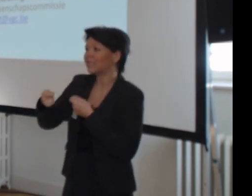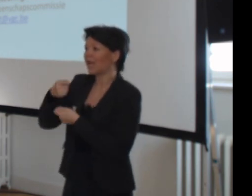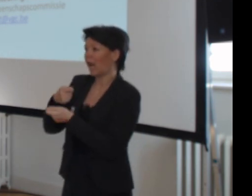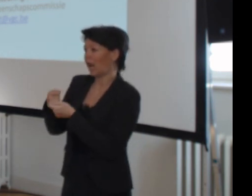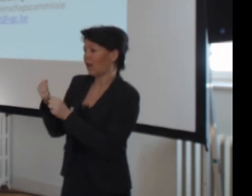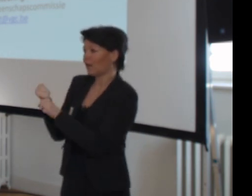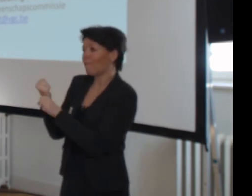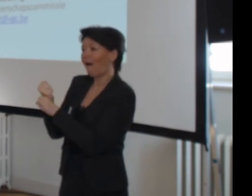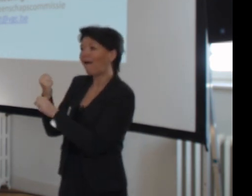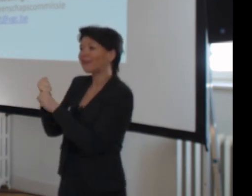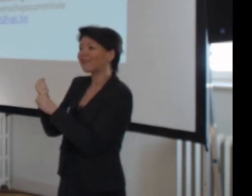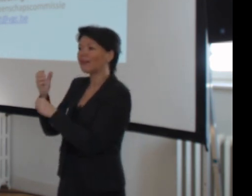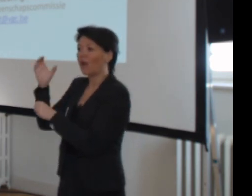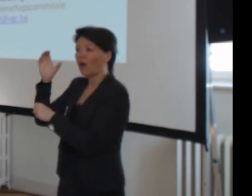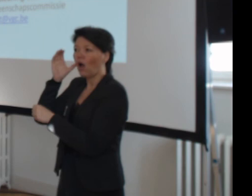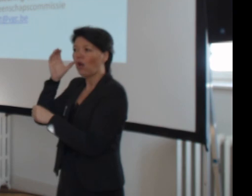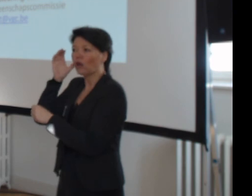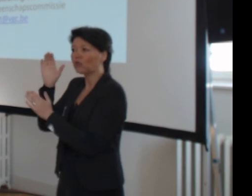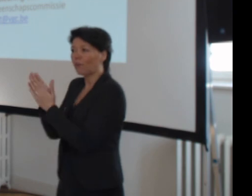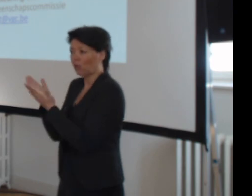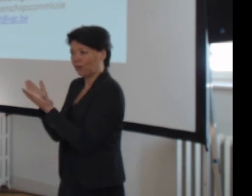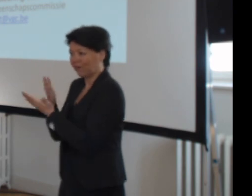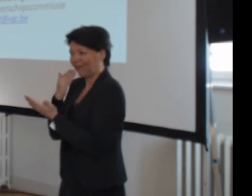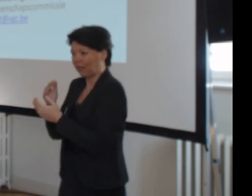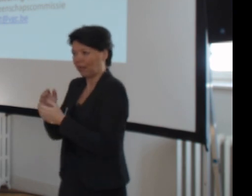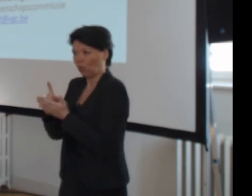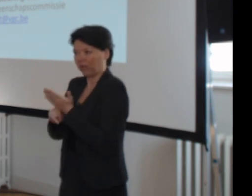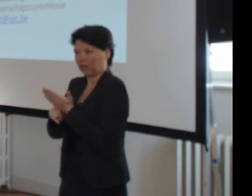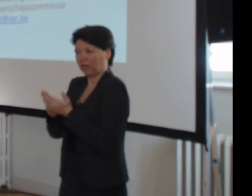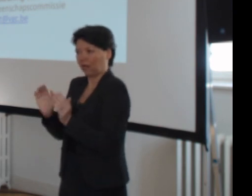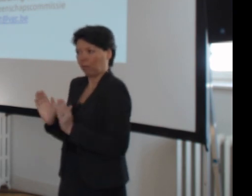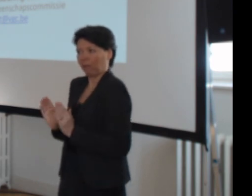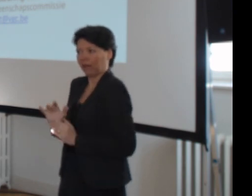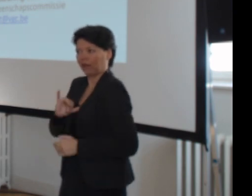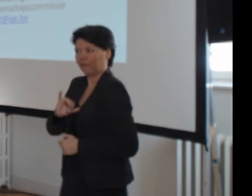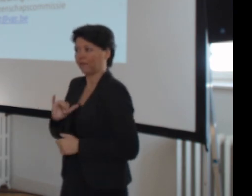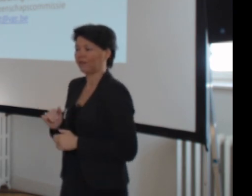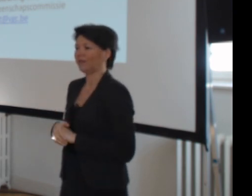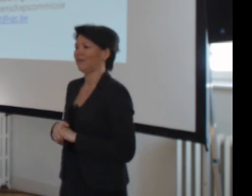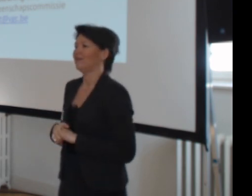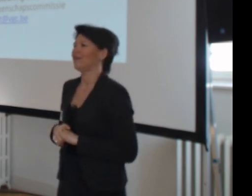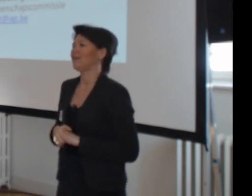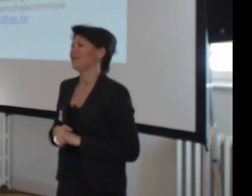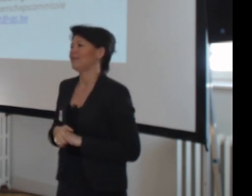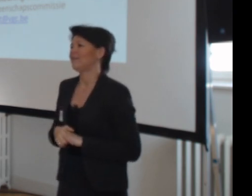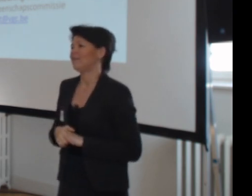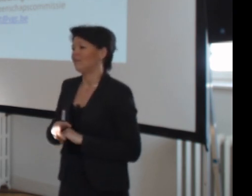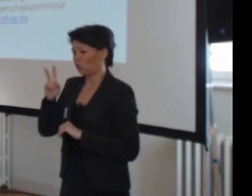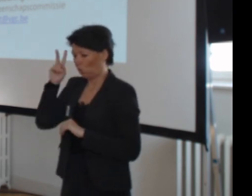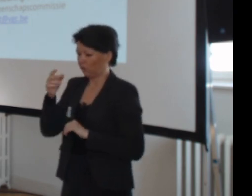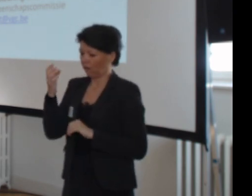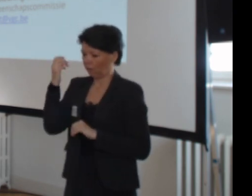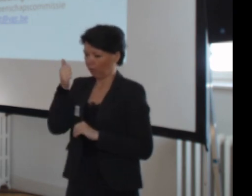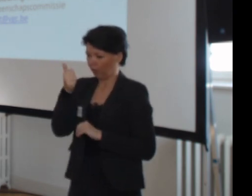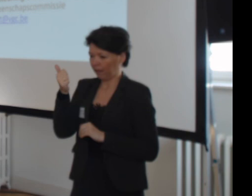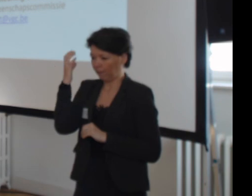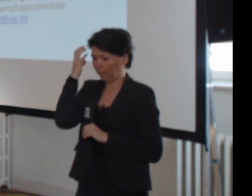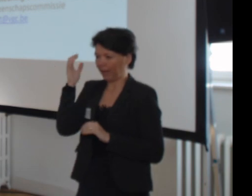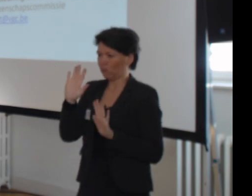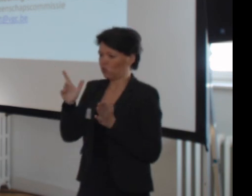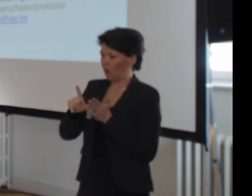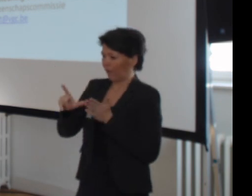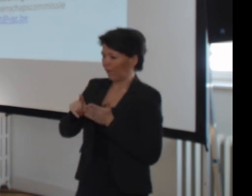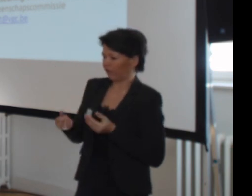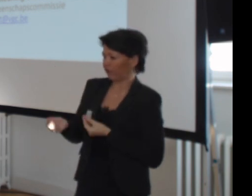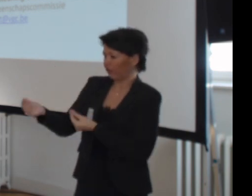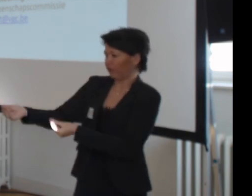produced audiobook, there are no restrictions. Only you have to solve the problem of lending them and how to lend them. And